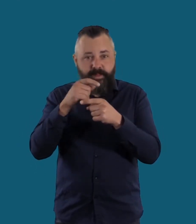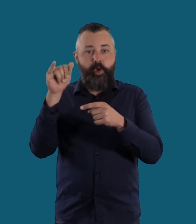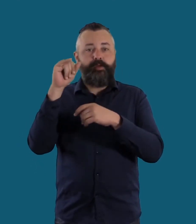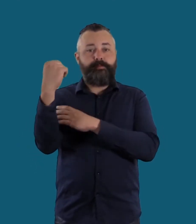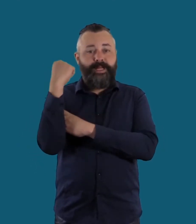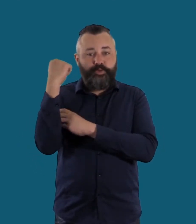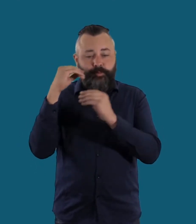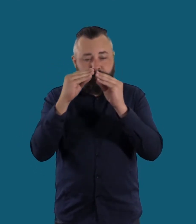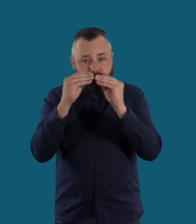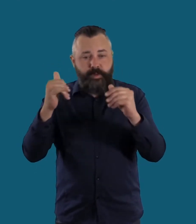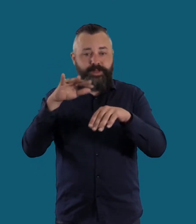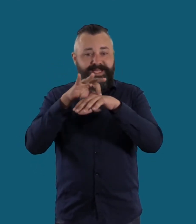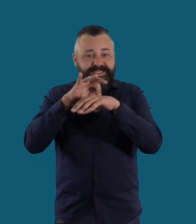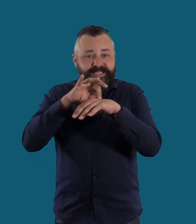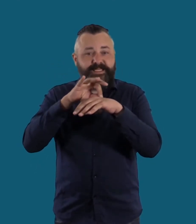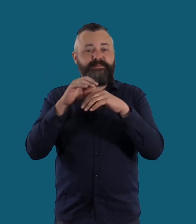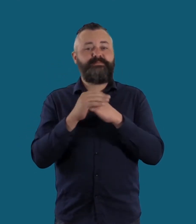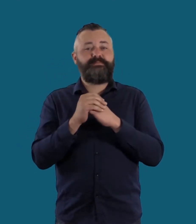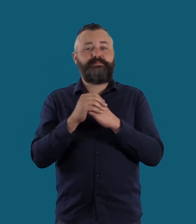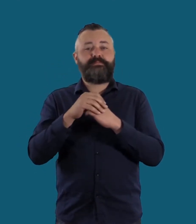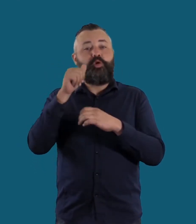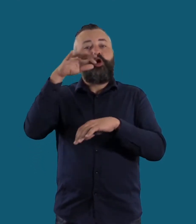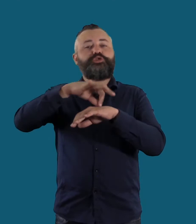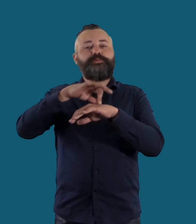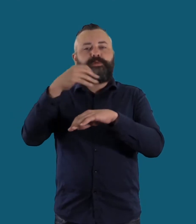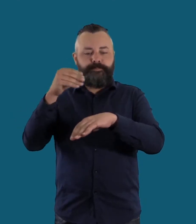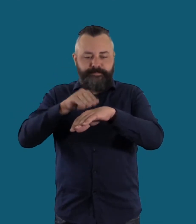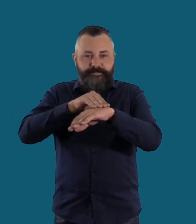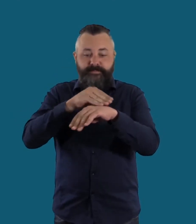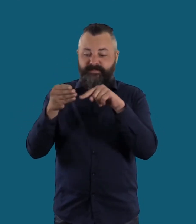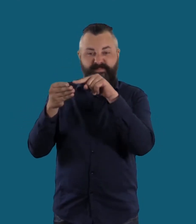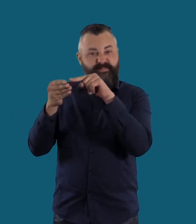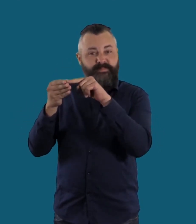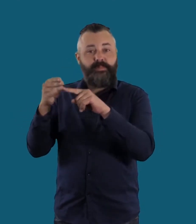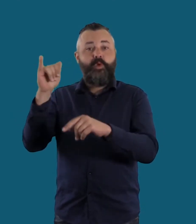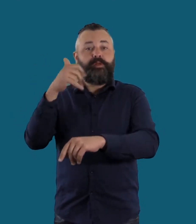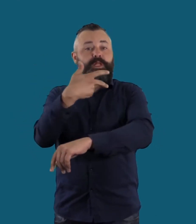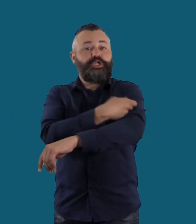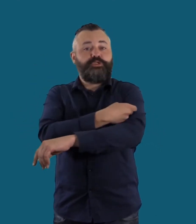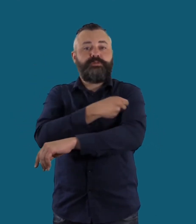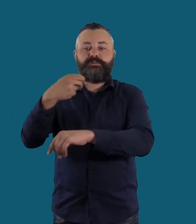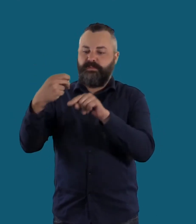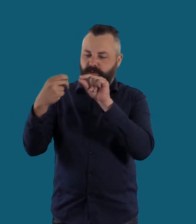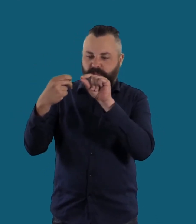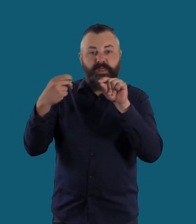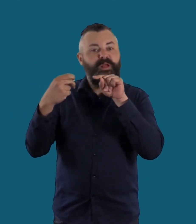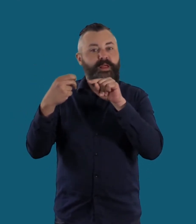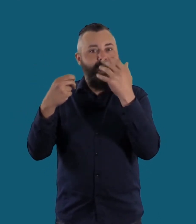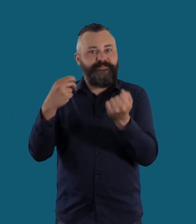Biohazards relate to pathogenic organisms, their cultures and tissue, hospital dressings and used needles. Objects that are contaminated